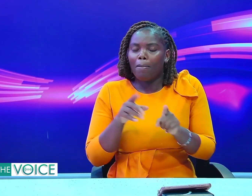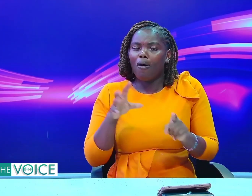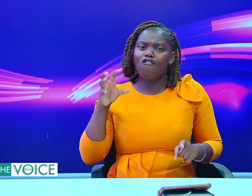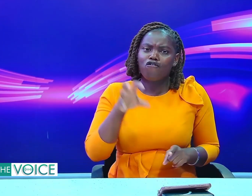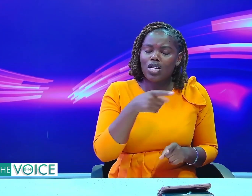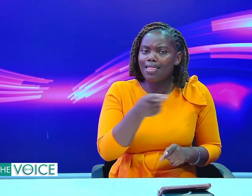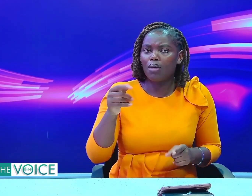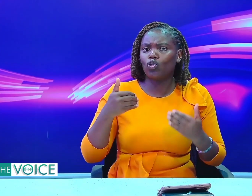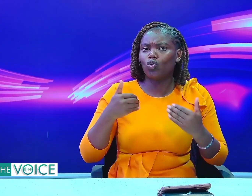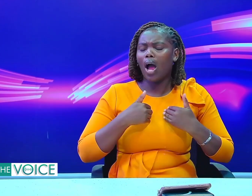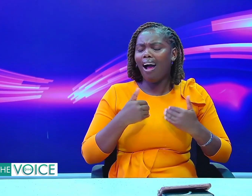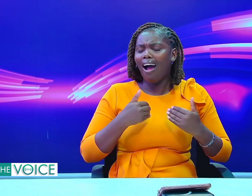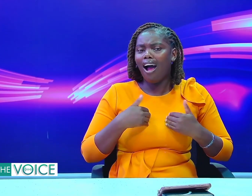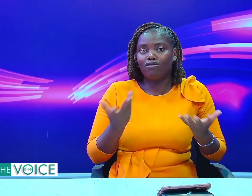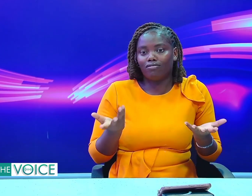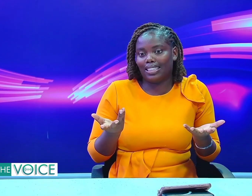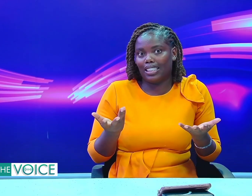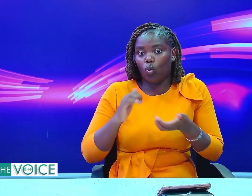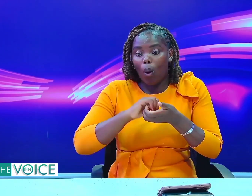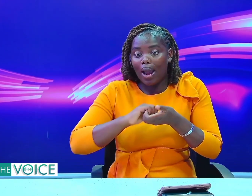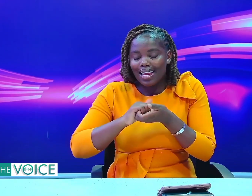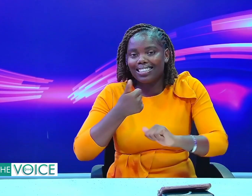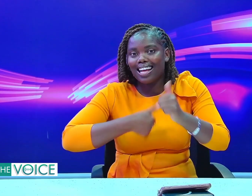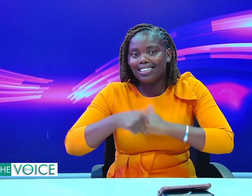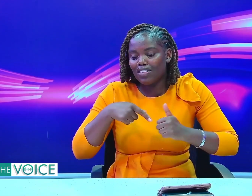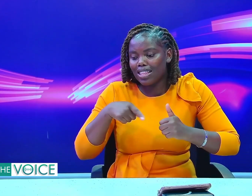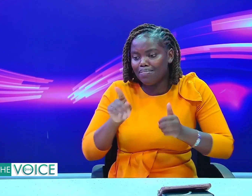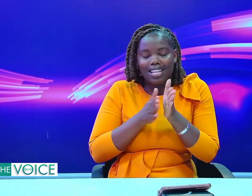inappropriately. Sometimes, this